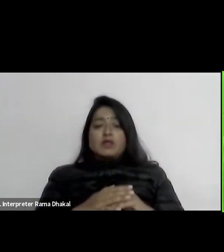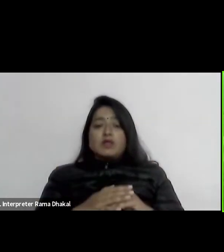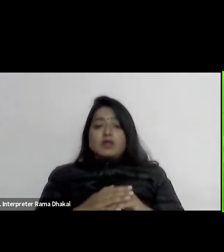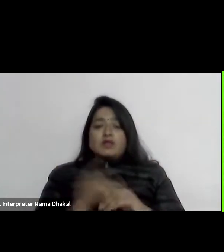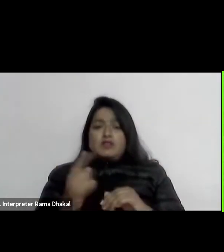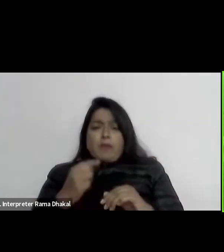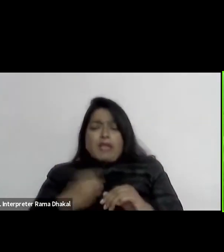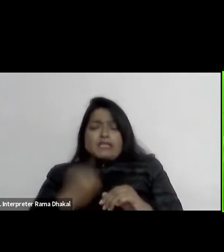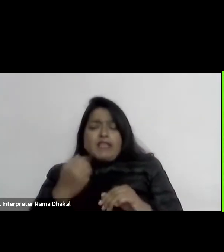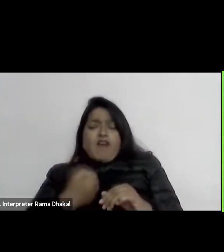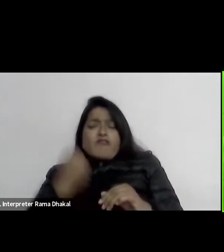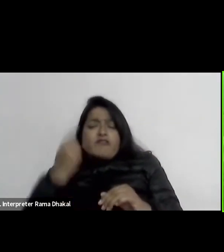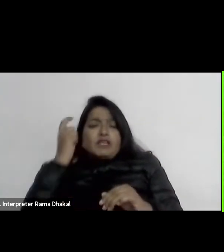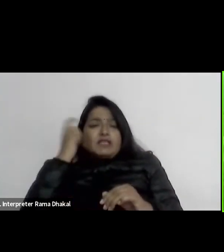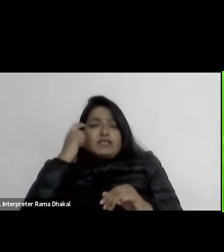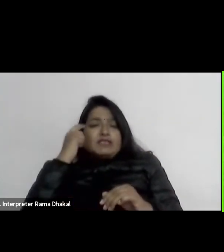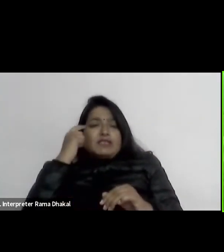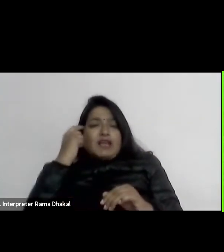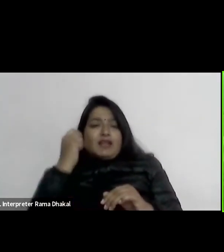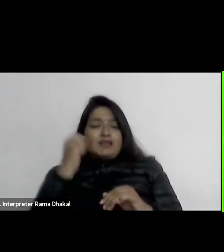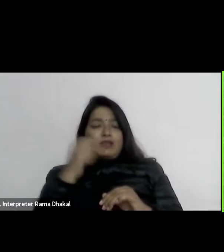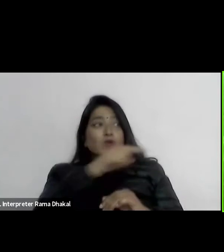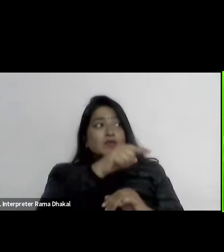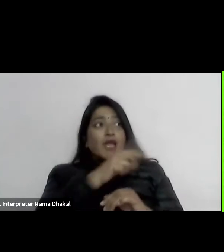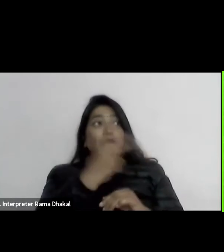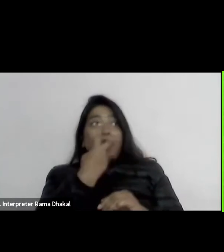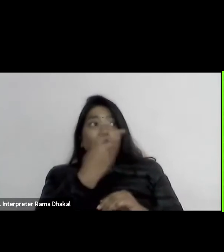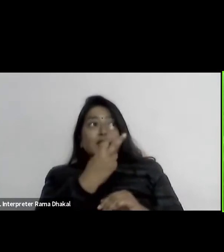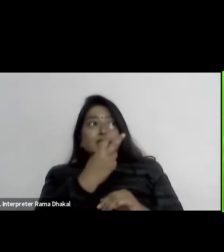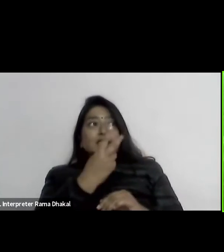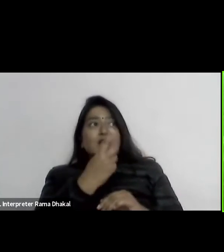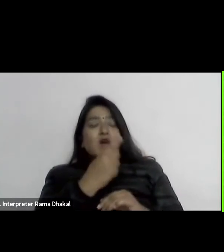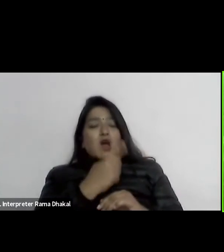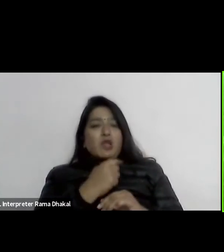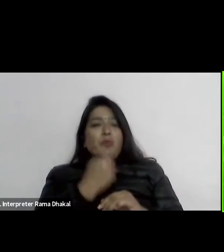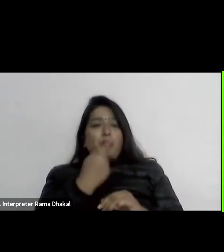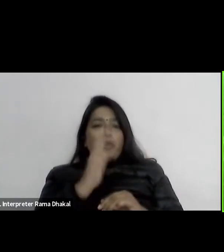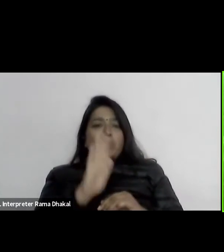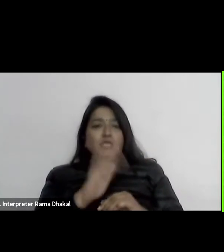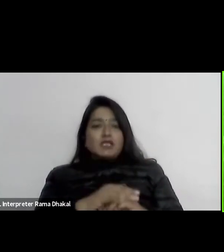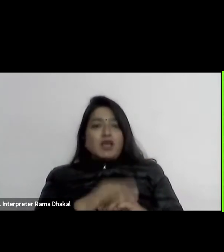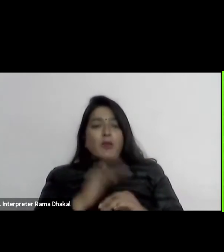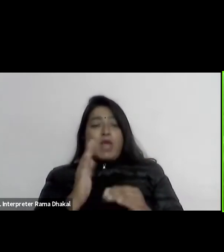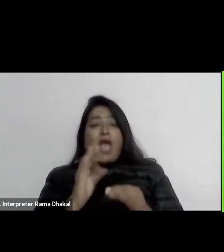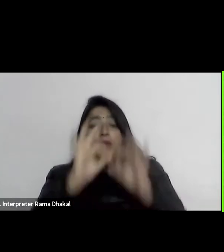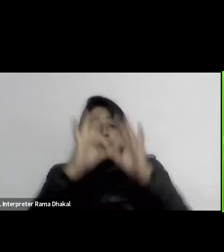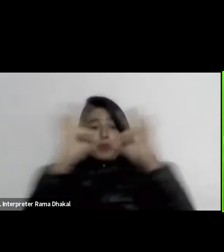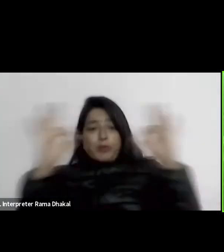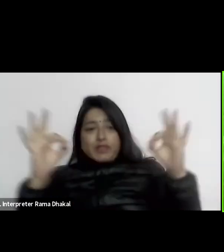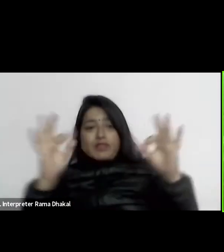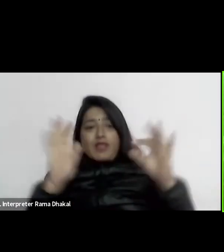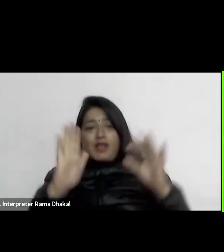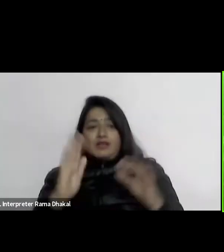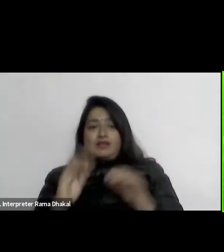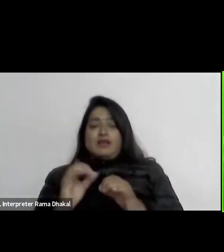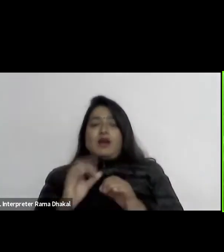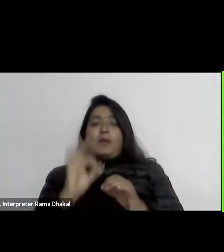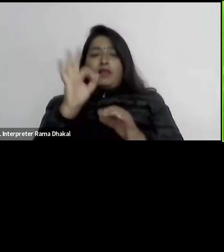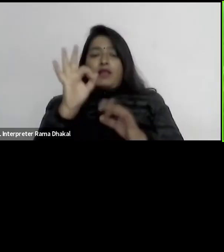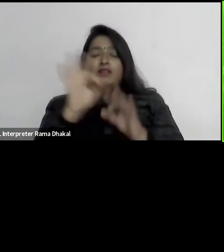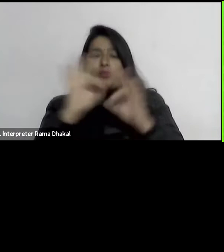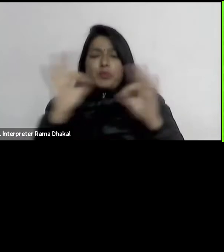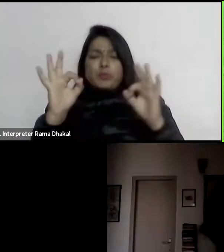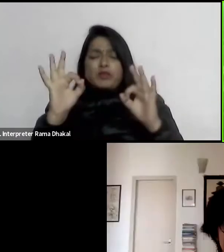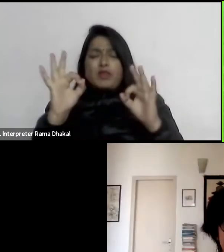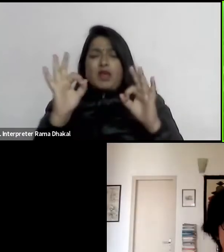judgment about sex work. And in a diverse world where there's very different approaches to sex work,